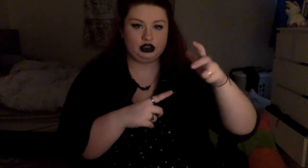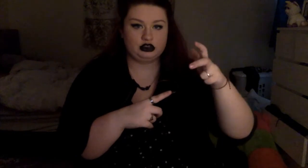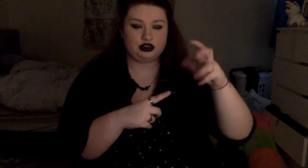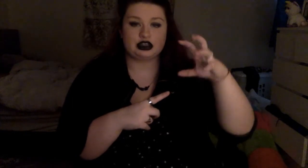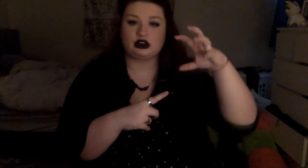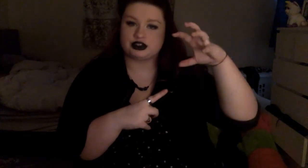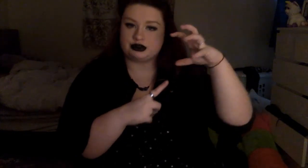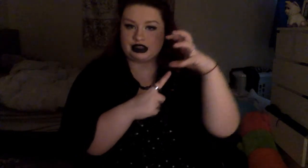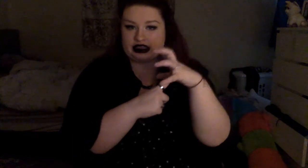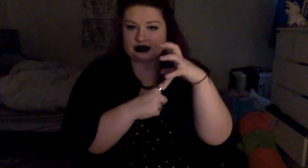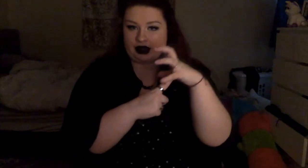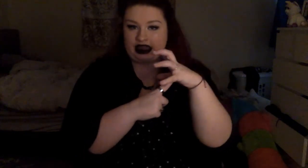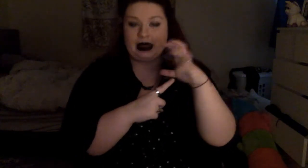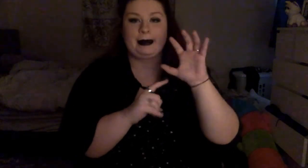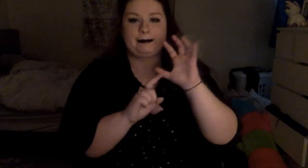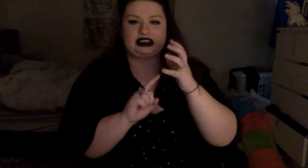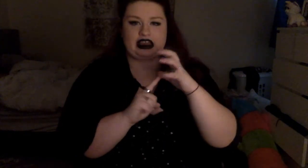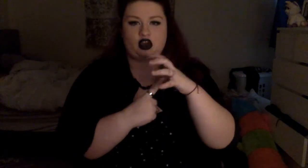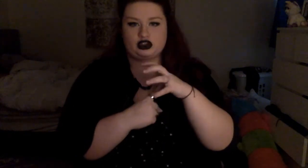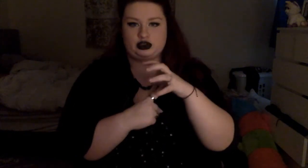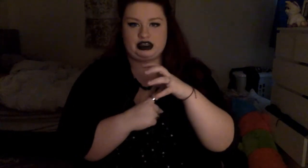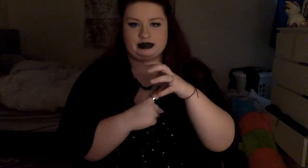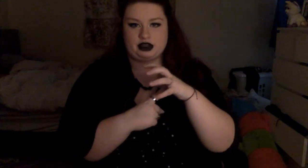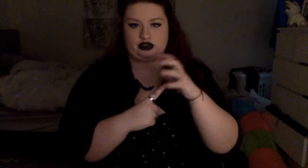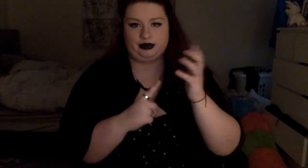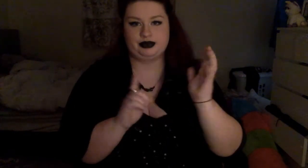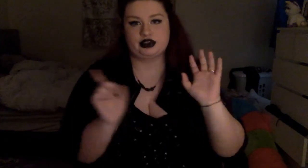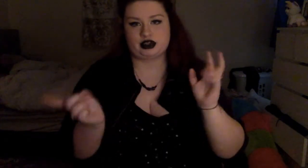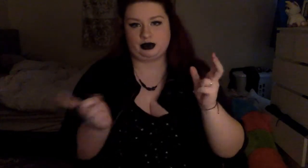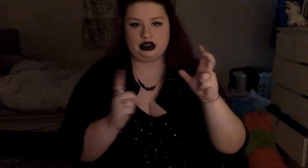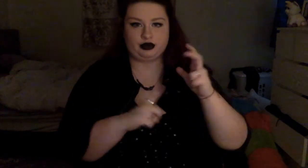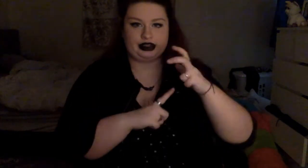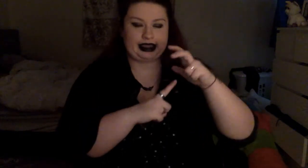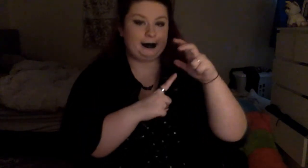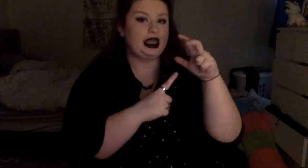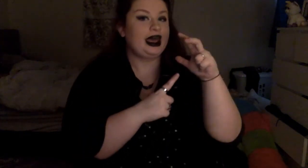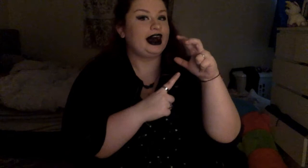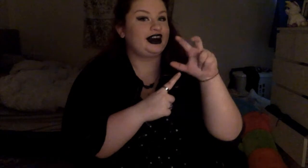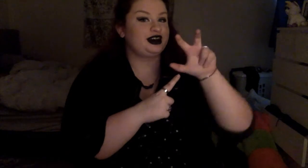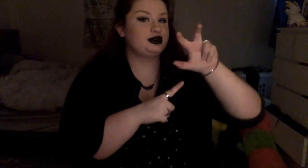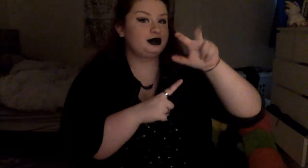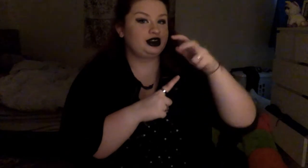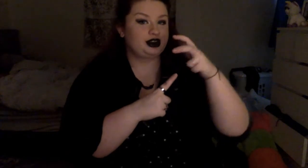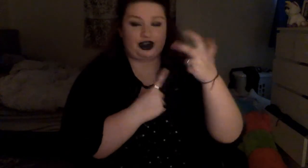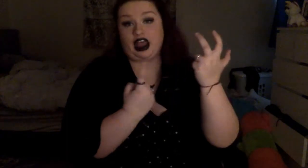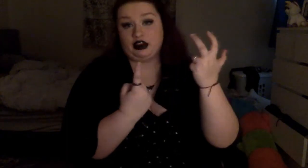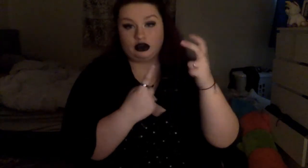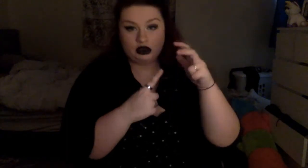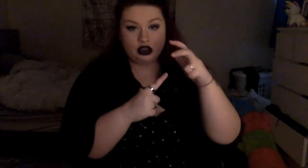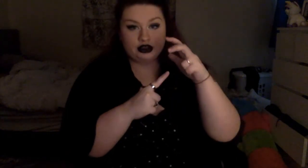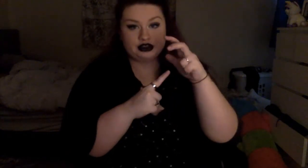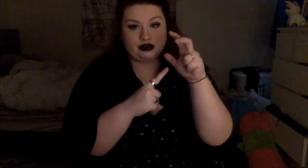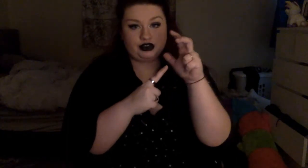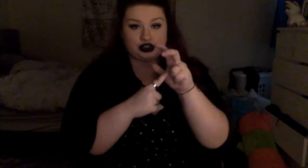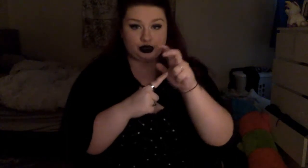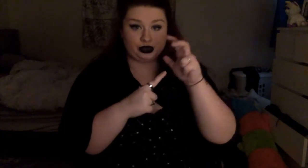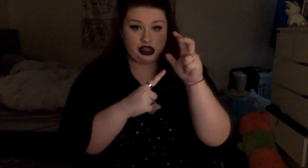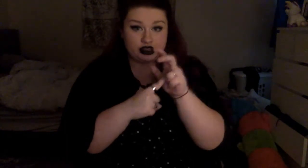You can also do it this way, but that also means mushroom, so we avoid that. Or I do. So